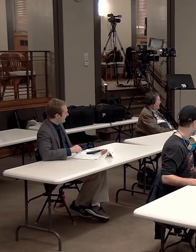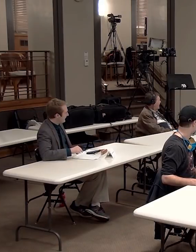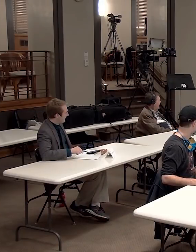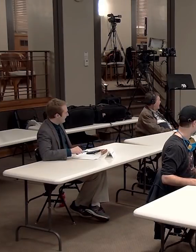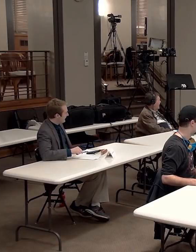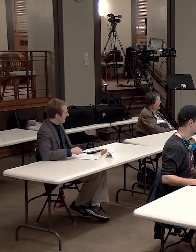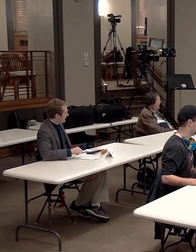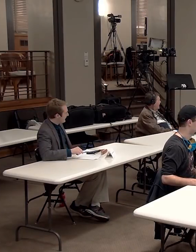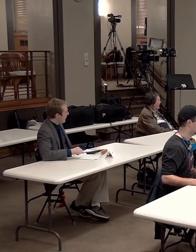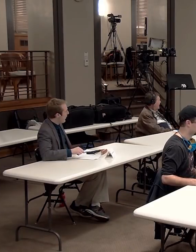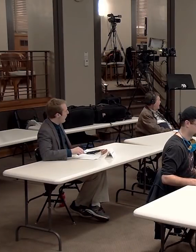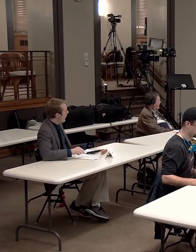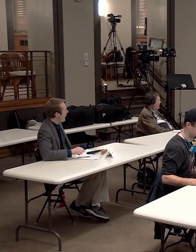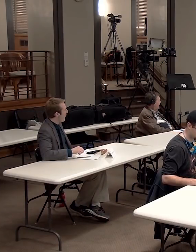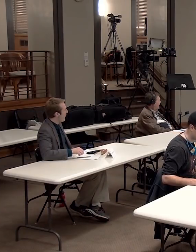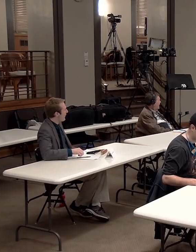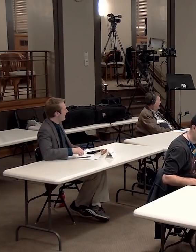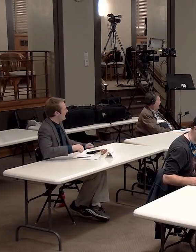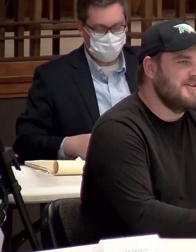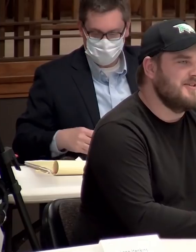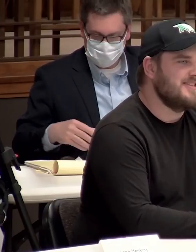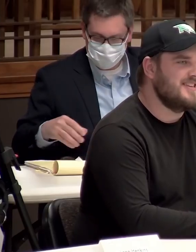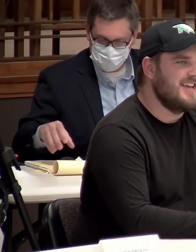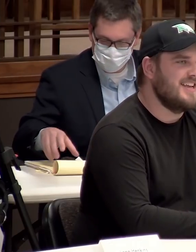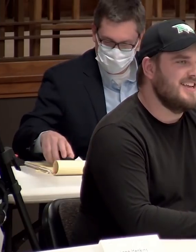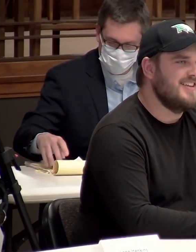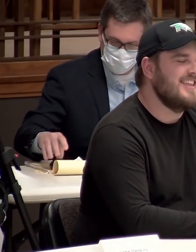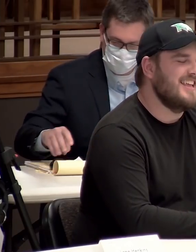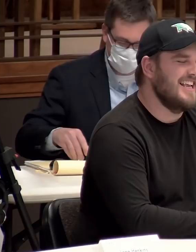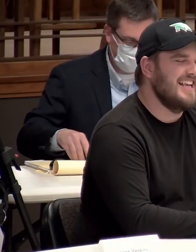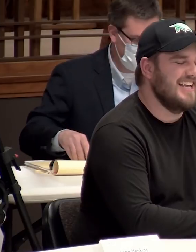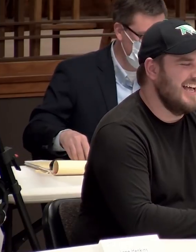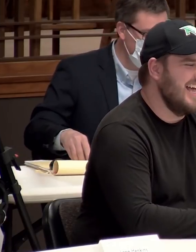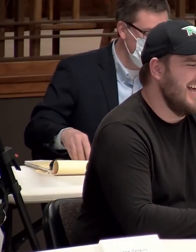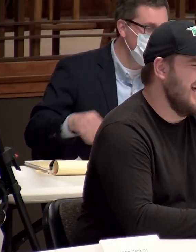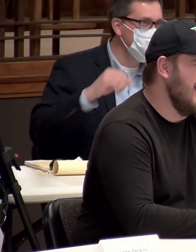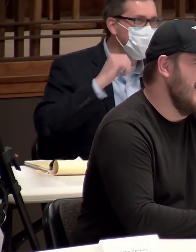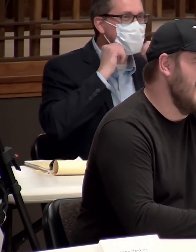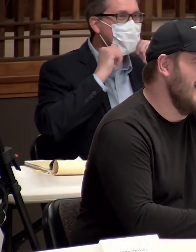State graduate, so that's why. Oh, congratulations! Cool.